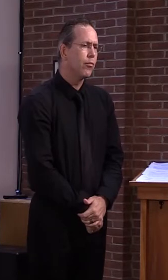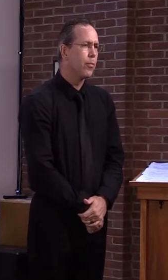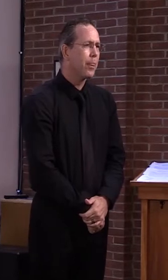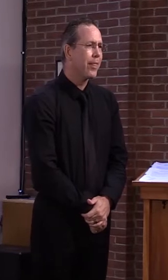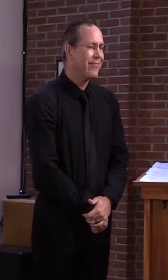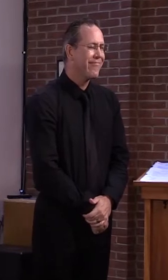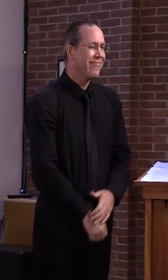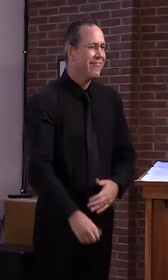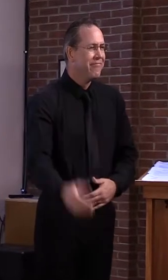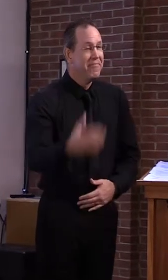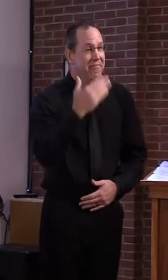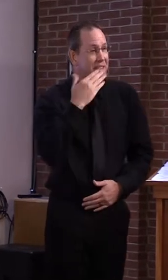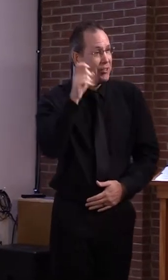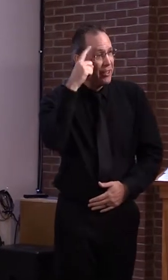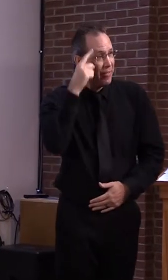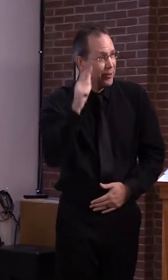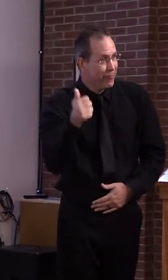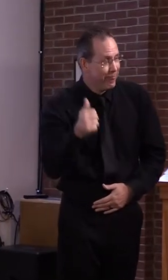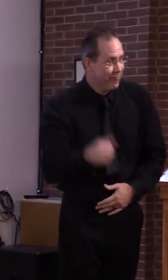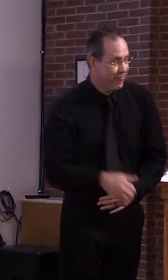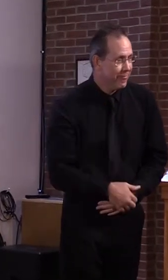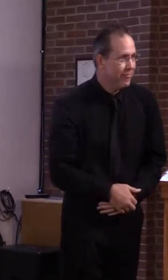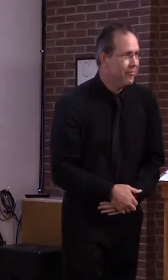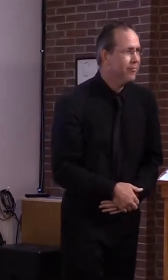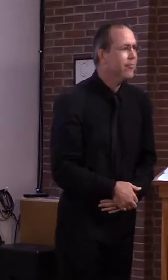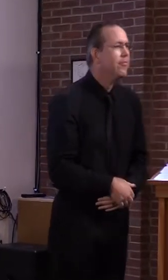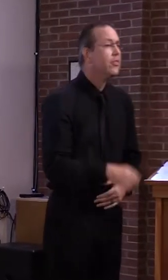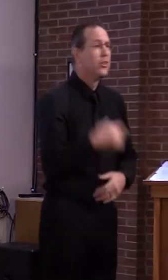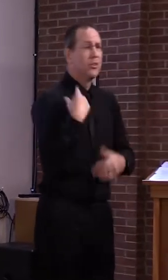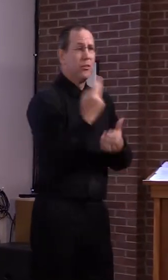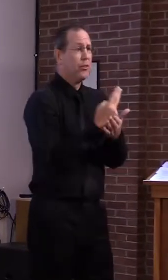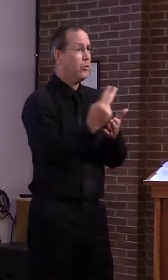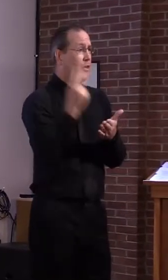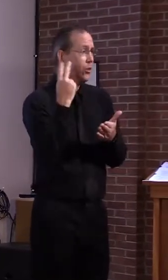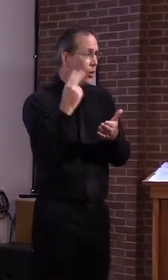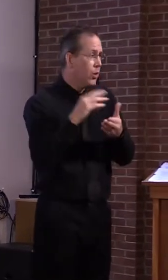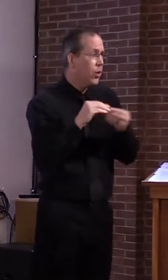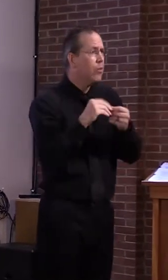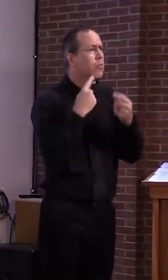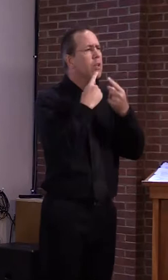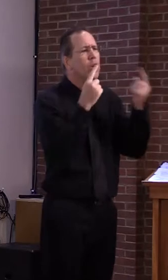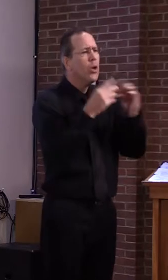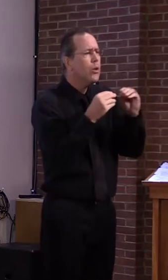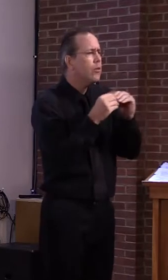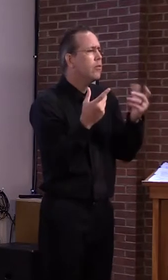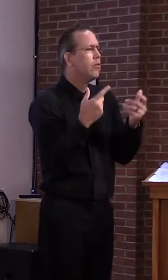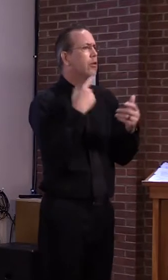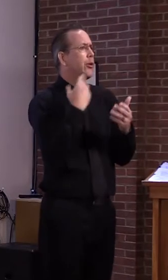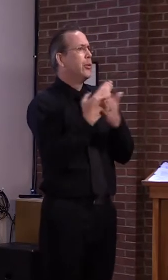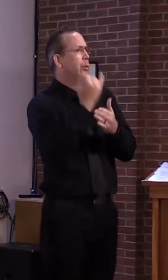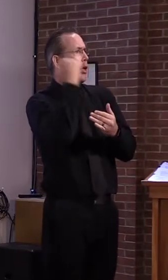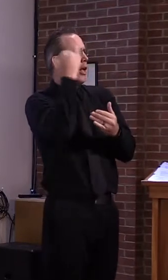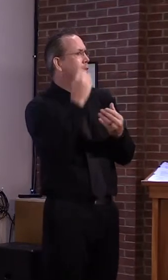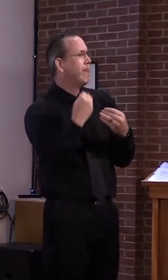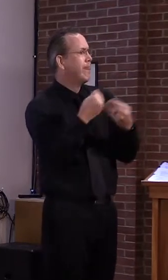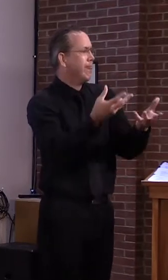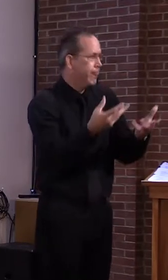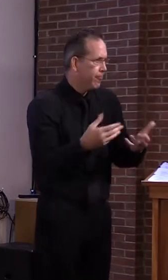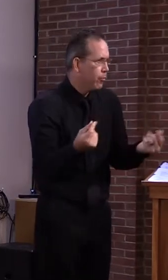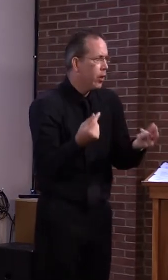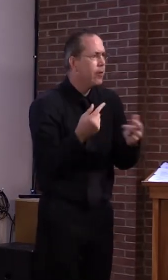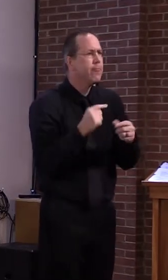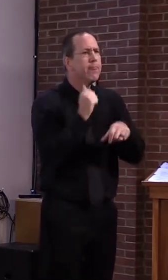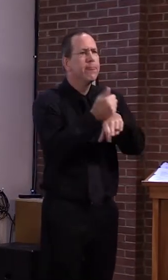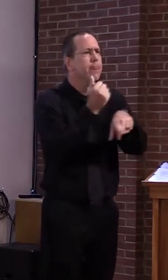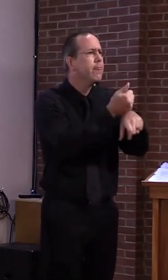Thank you very much, Governor. 2 weeks ago, we announced an initiative to stand up regional childcare hubs as a